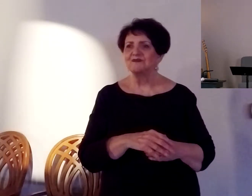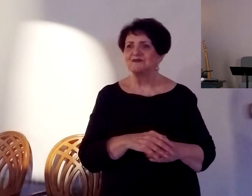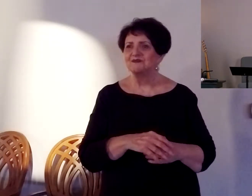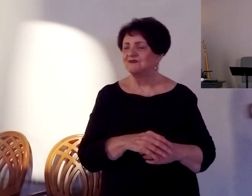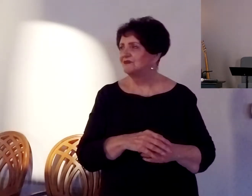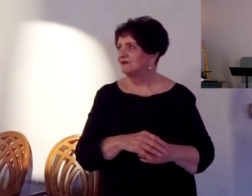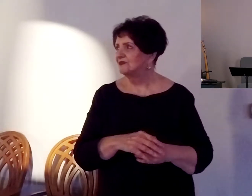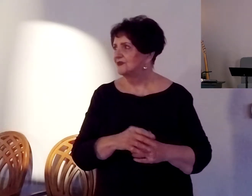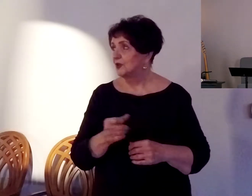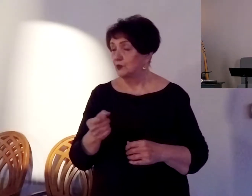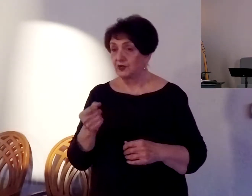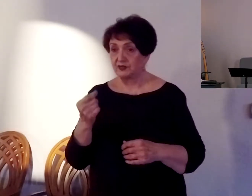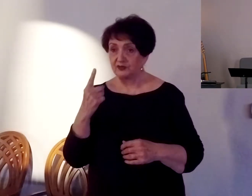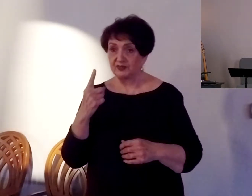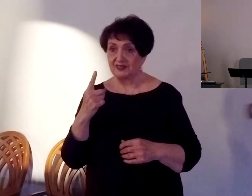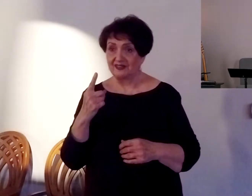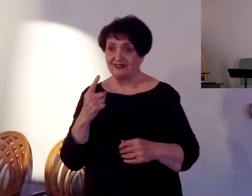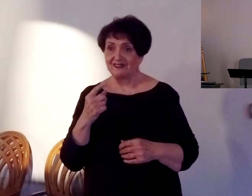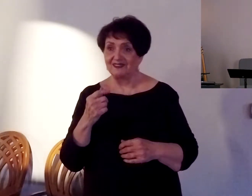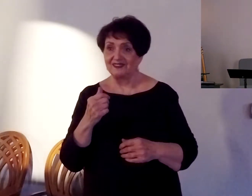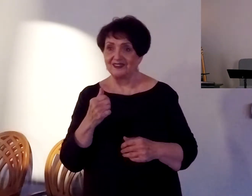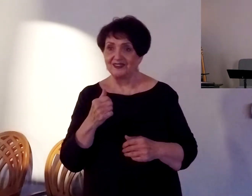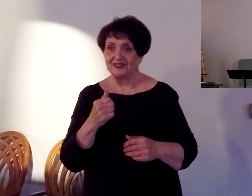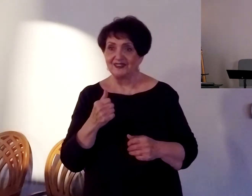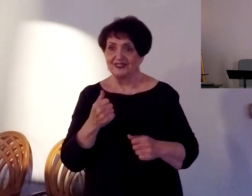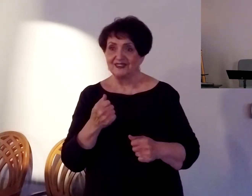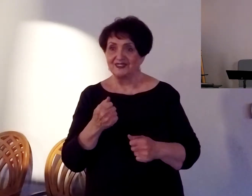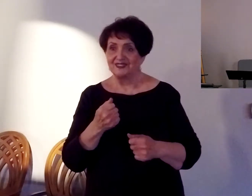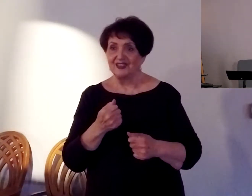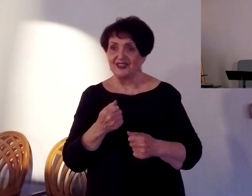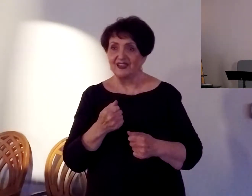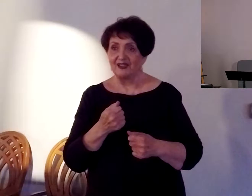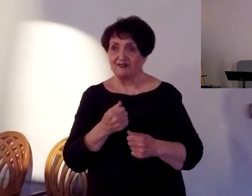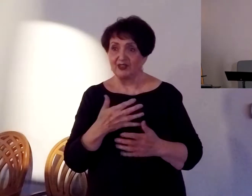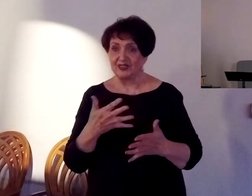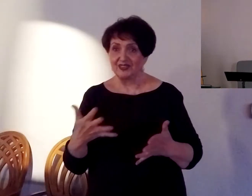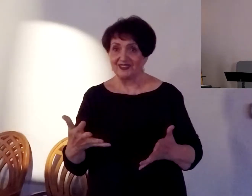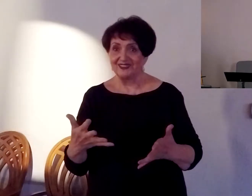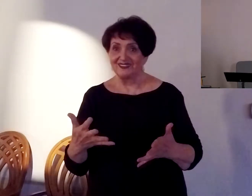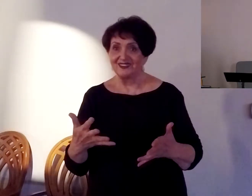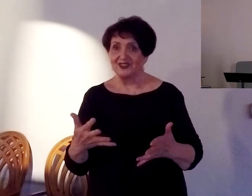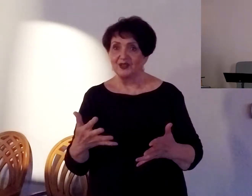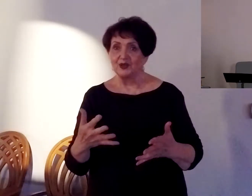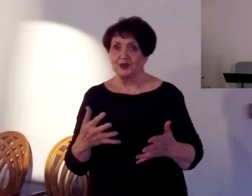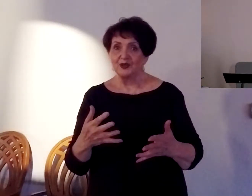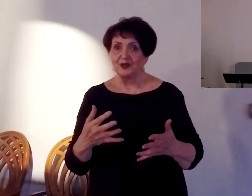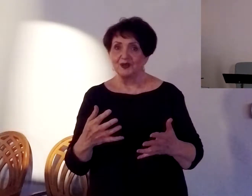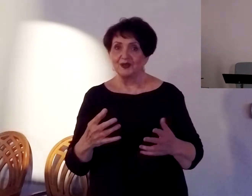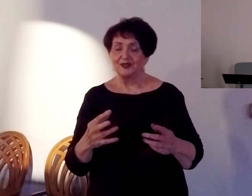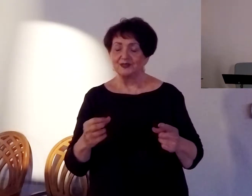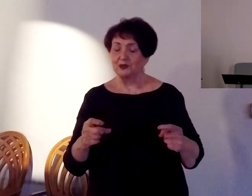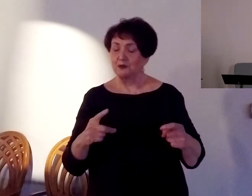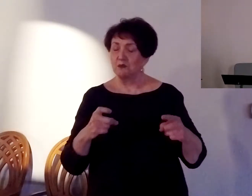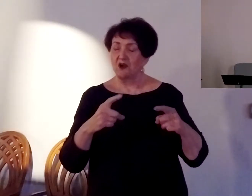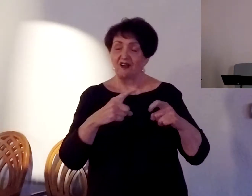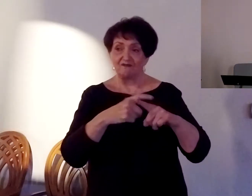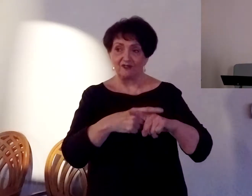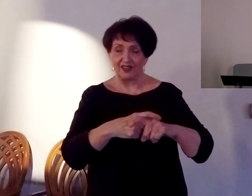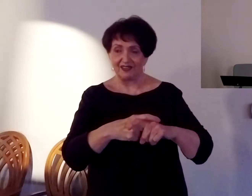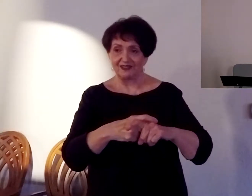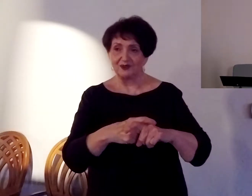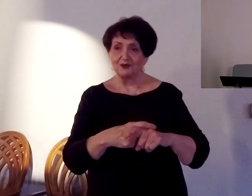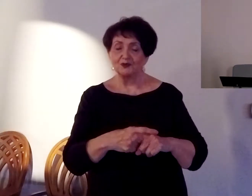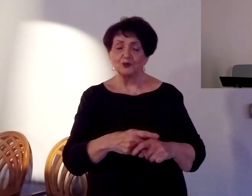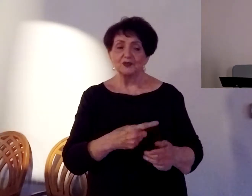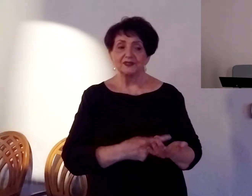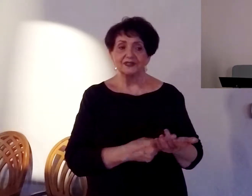We understand that every analogy and metaphor will break down if we push it too far, right? Okay, because we're talking about a physical thing to example